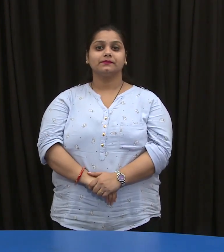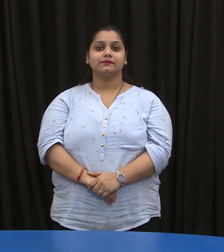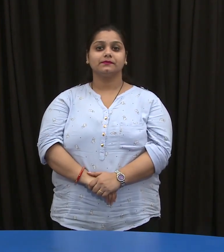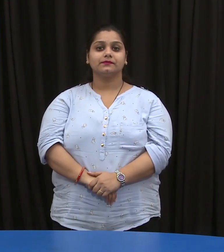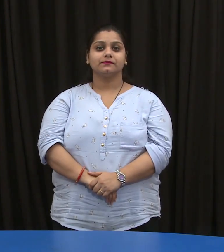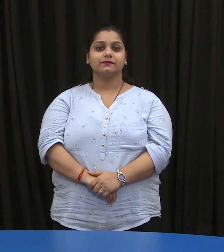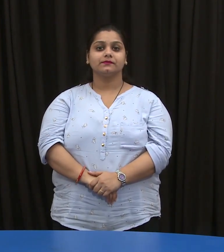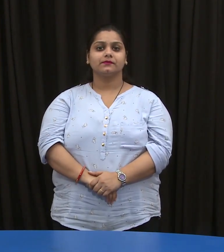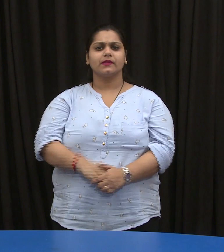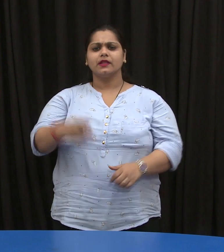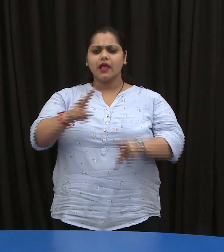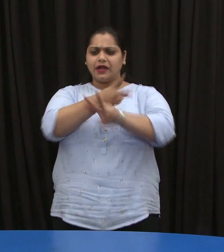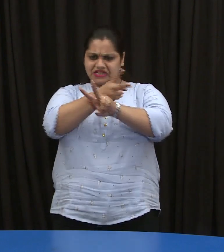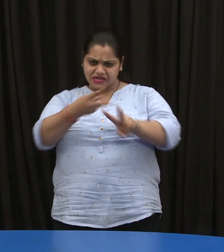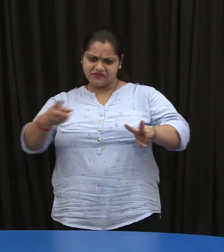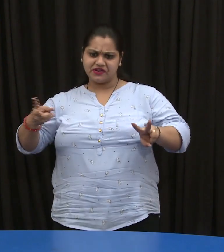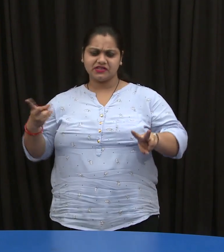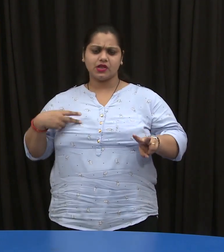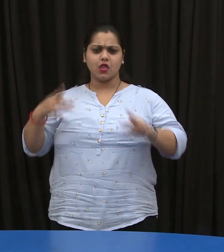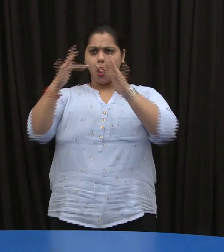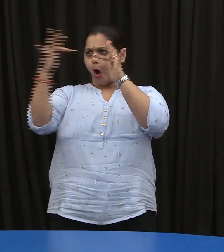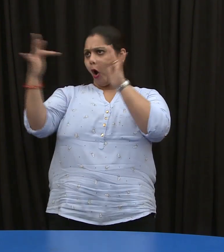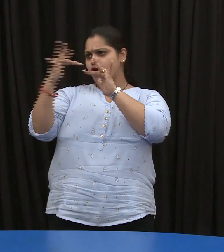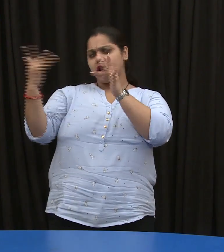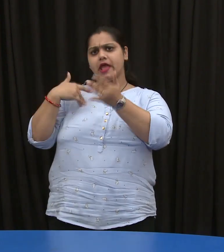gets various kinds of online support such as